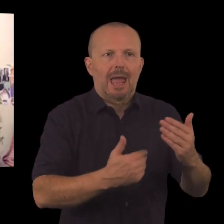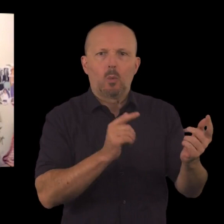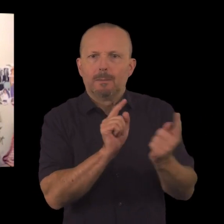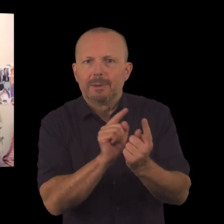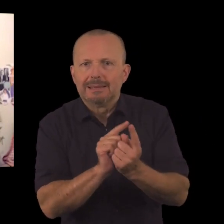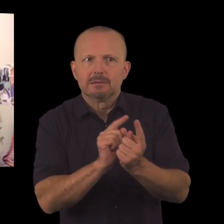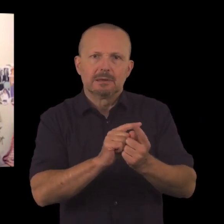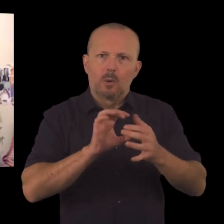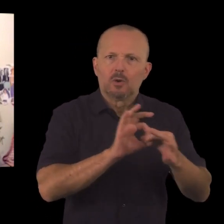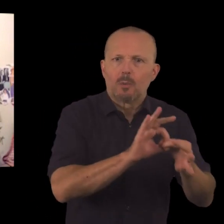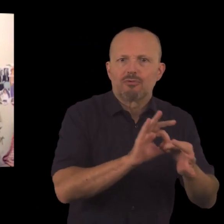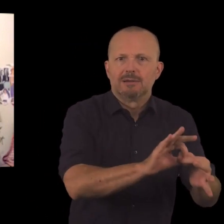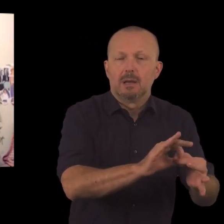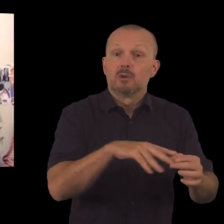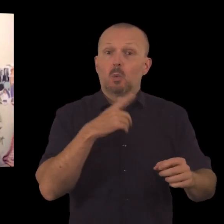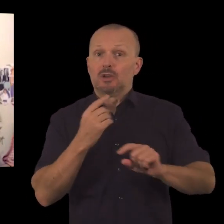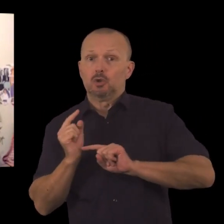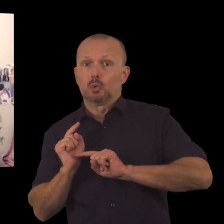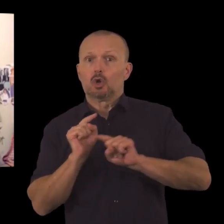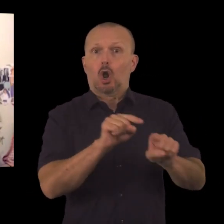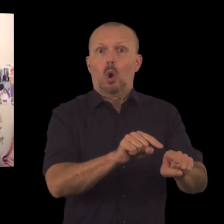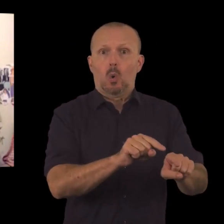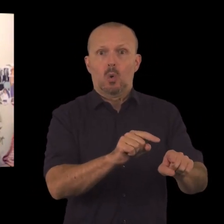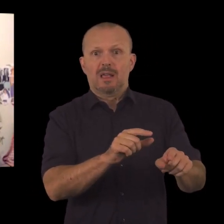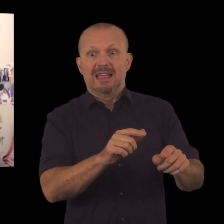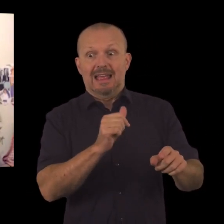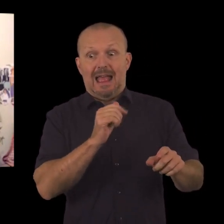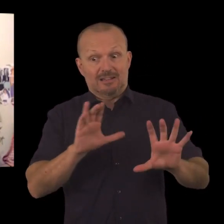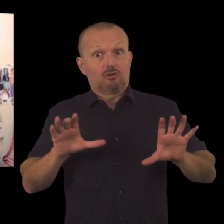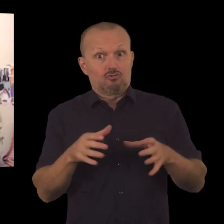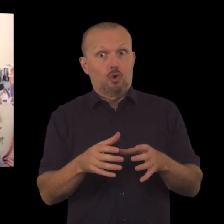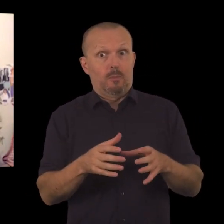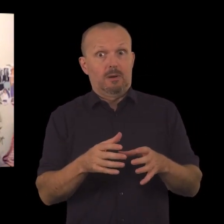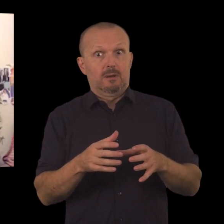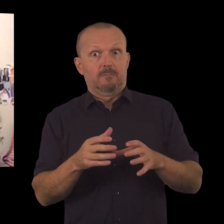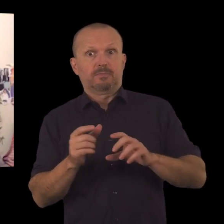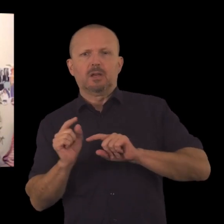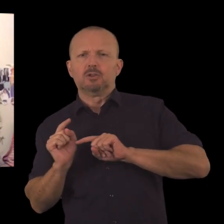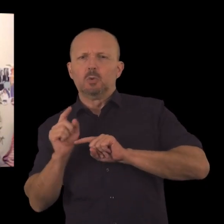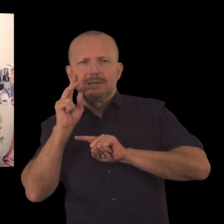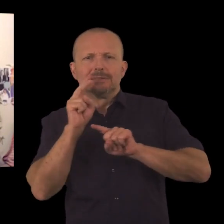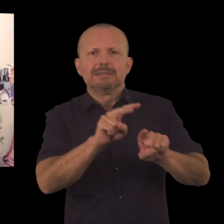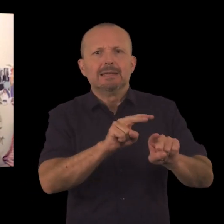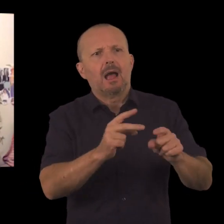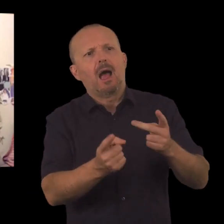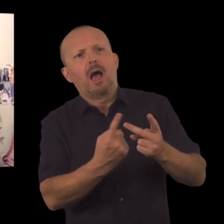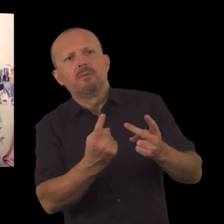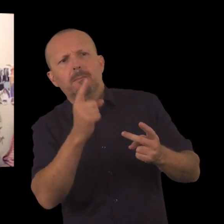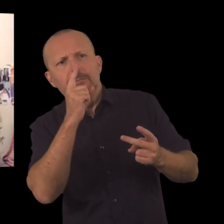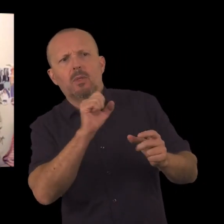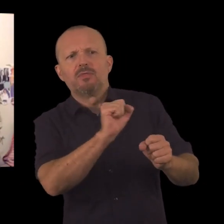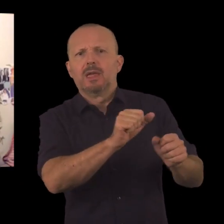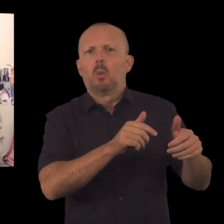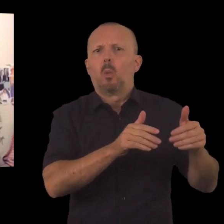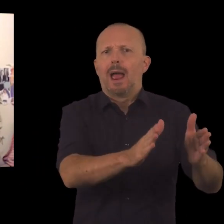thing about those things, and when you go on exchange, and particularly if you go as a group, is that you get to see how someone else is doing